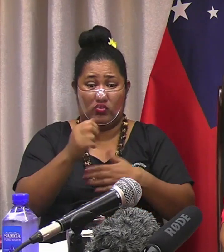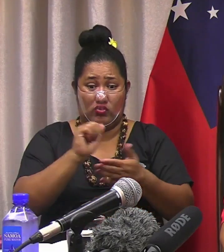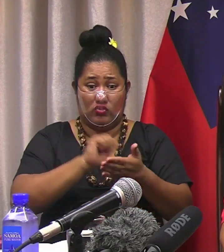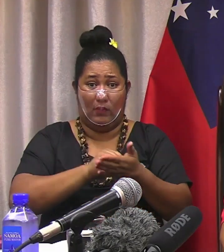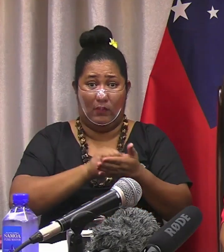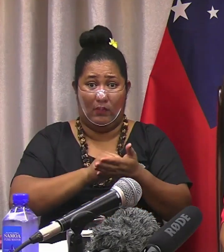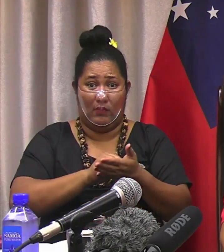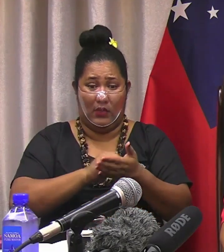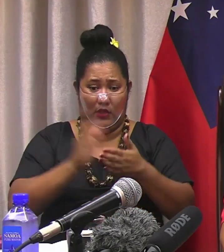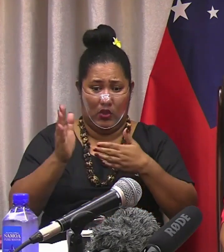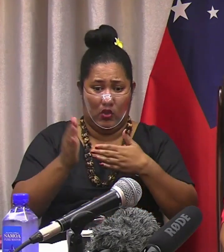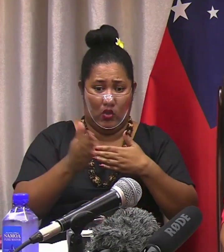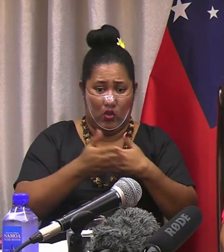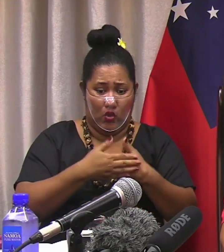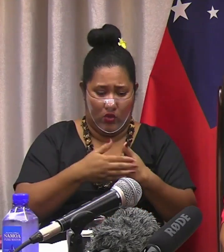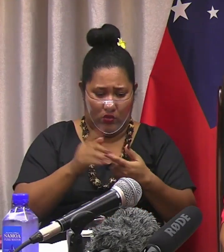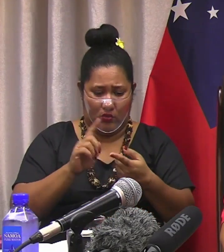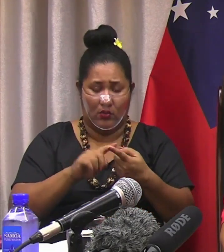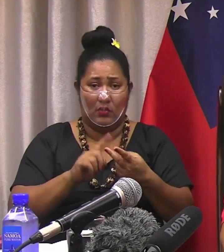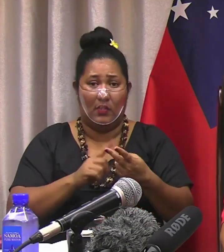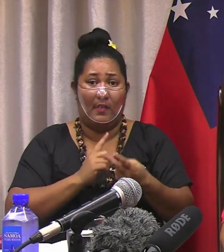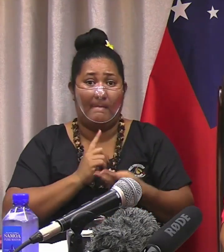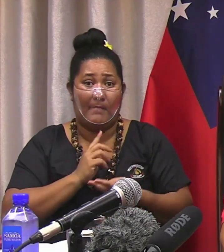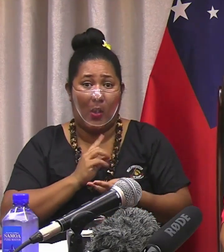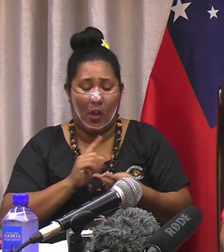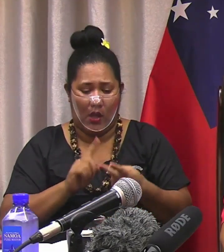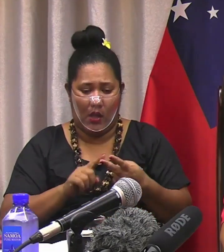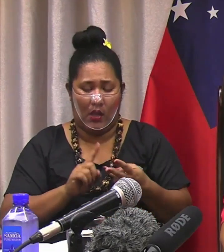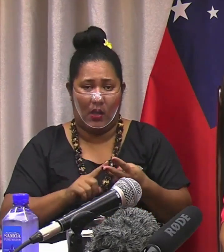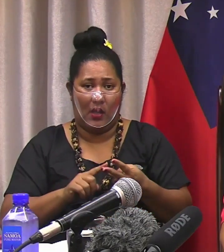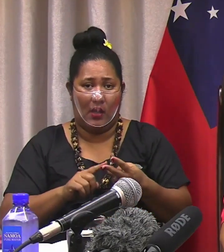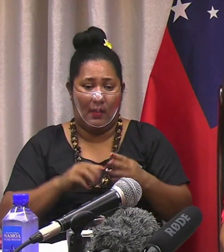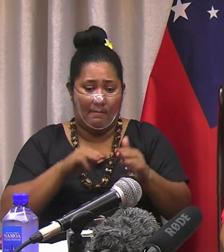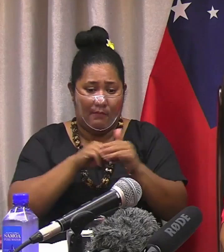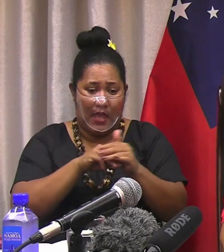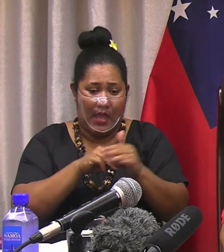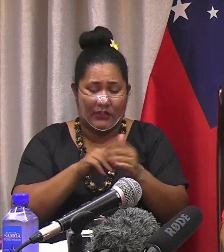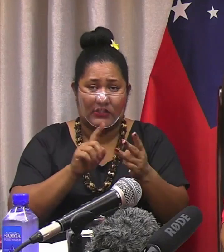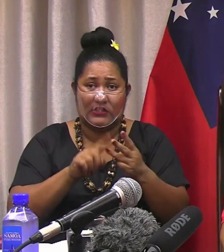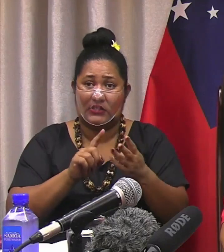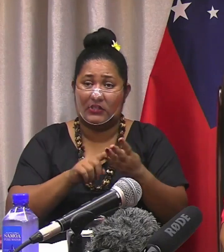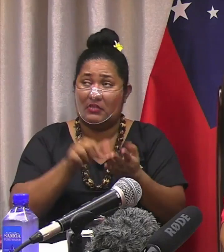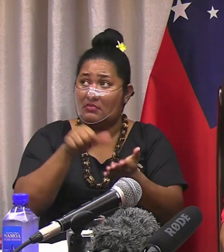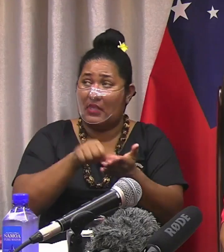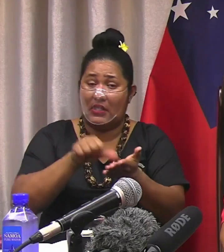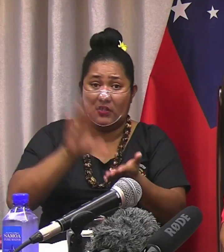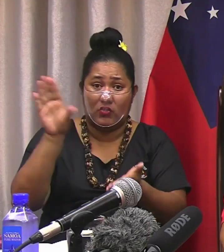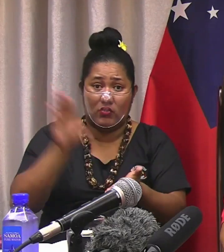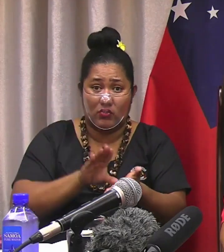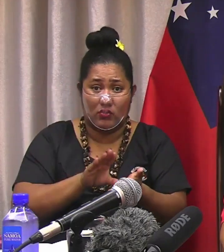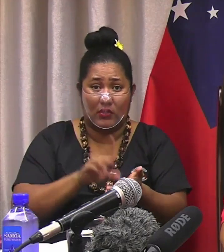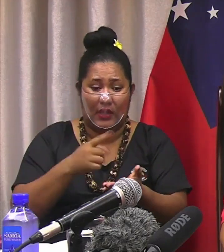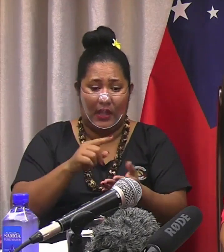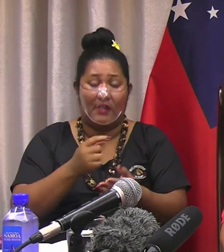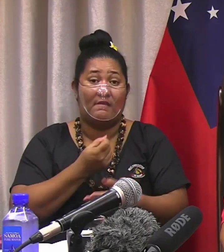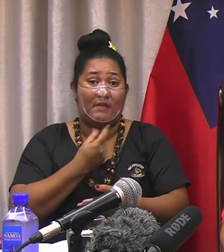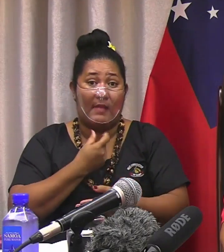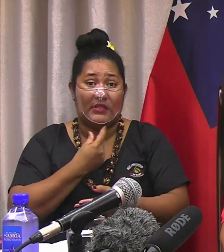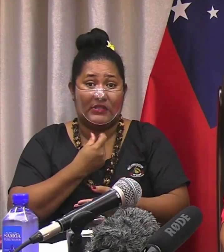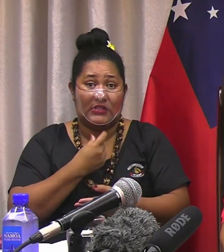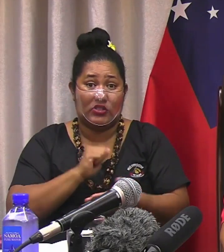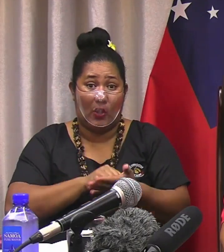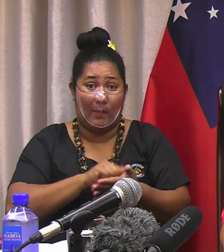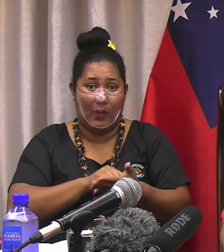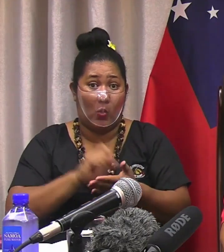supermarkets, cash power outlets, markets, banks and money transfer, and pharmacies will